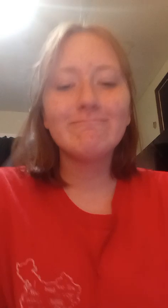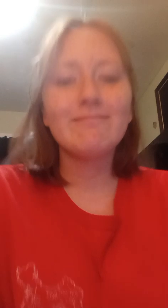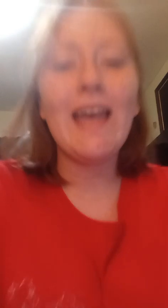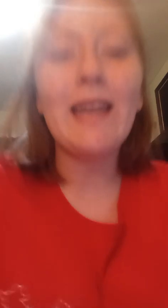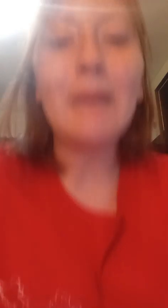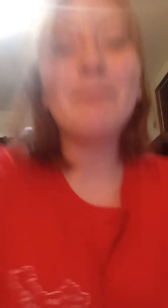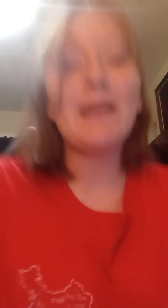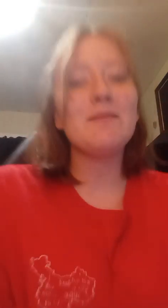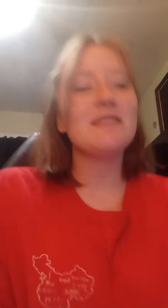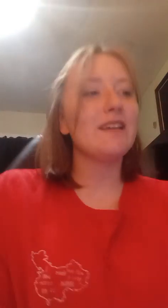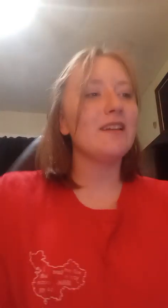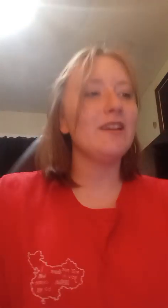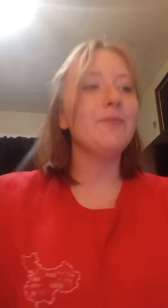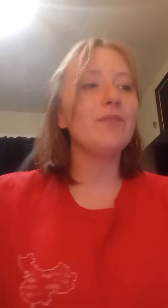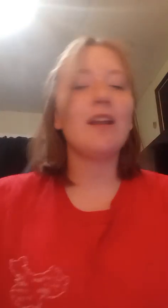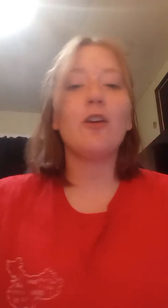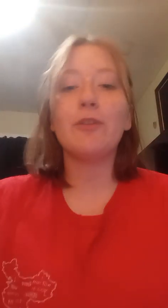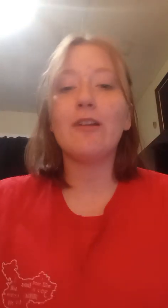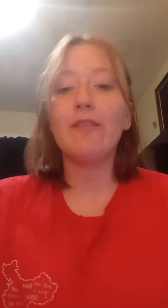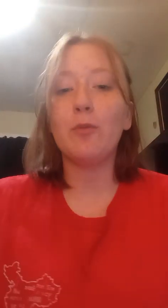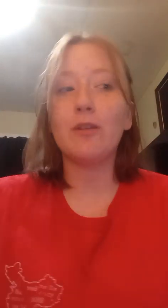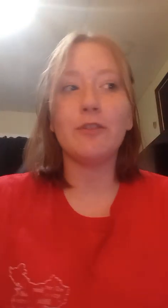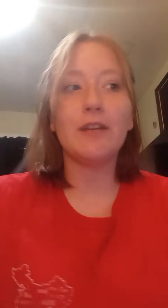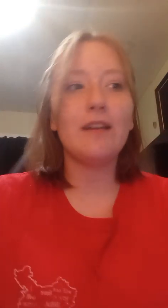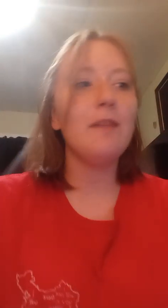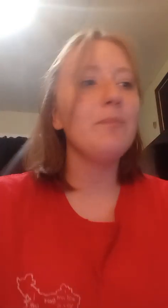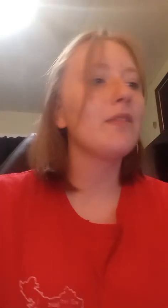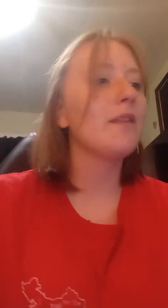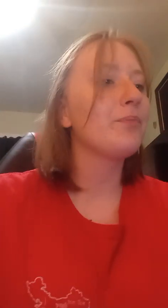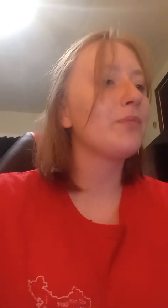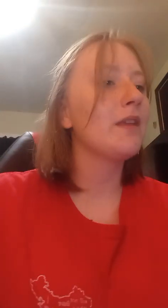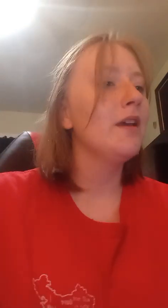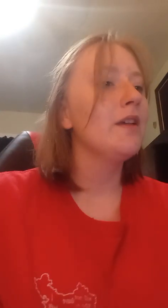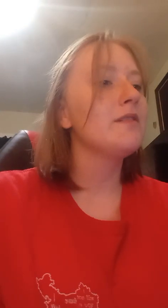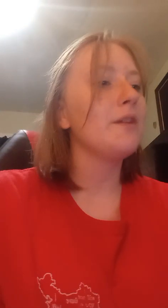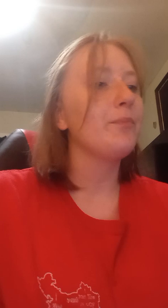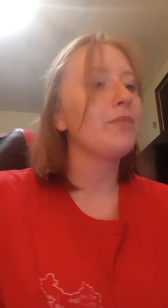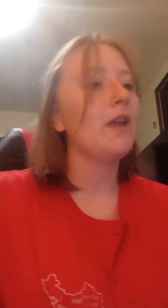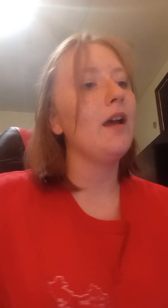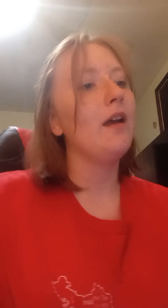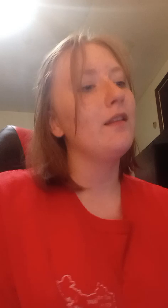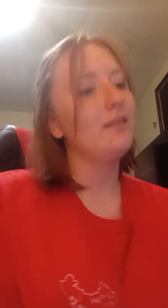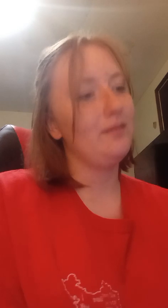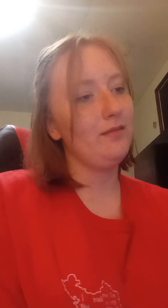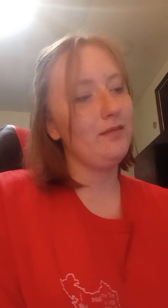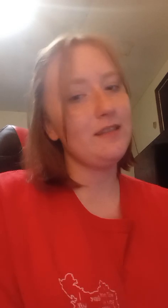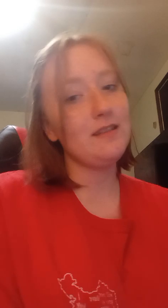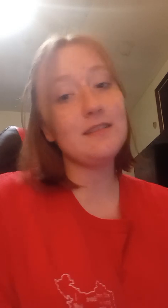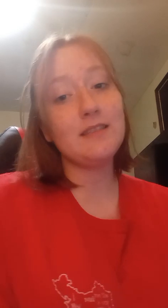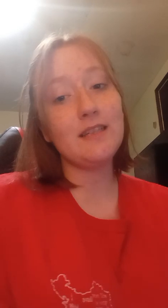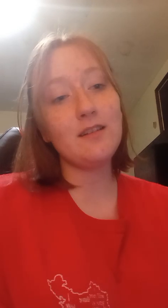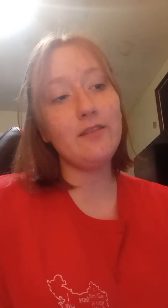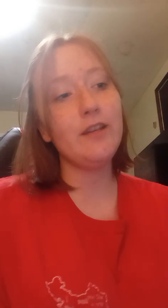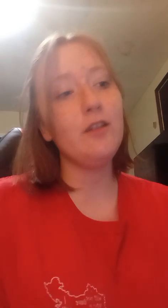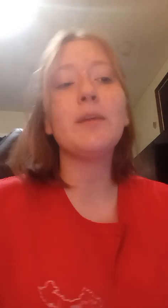Hi, my name is Deanna Deer, and I hope you're having a wonderful day today. So, this is a TED style video about the